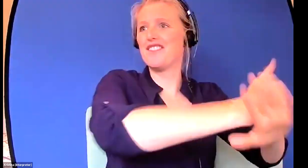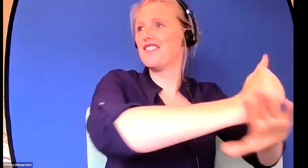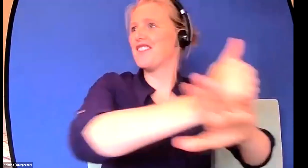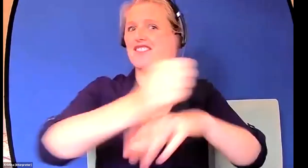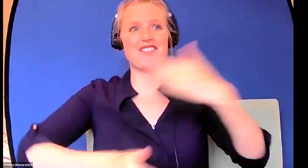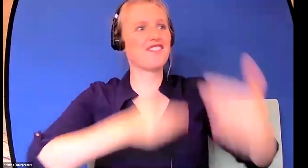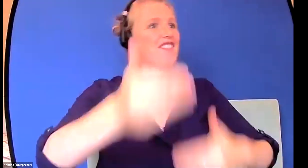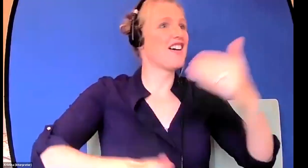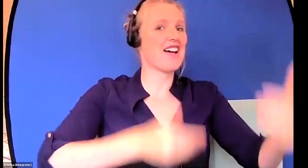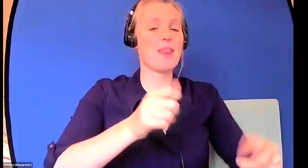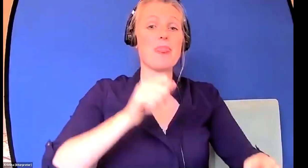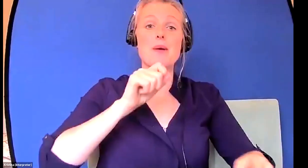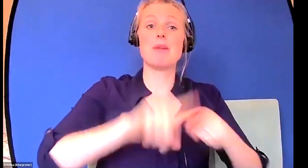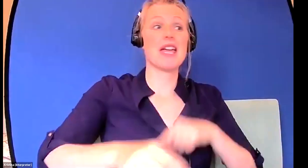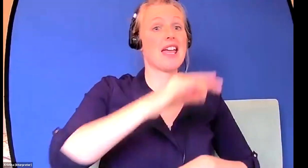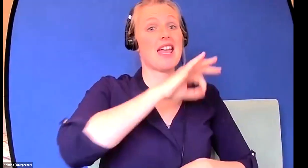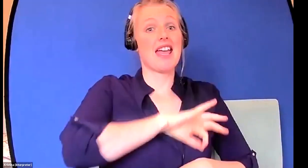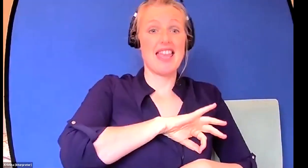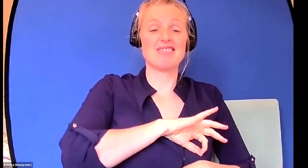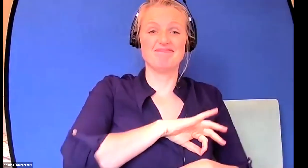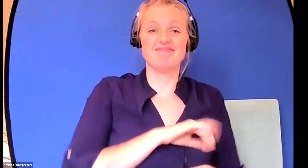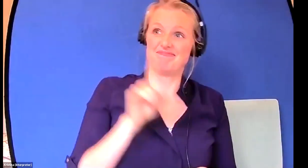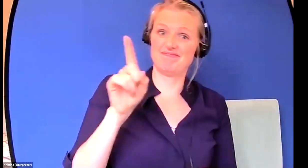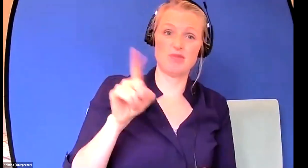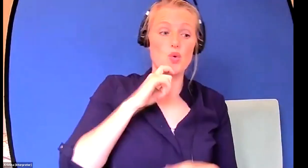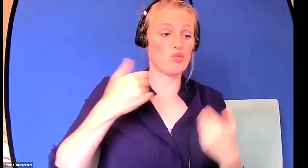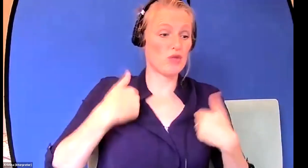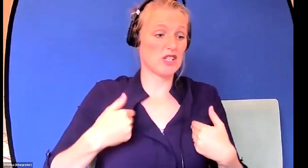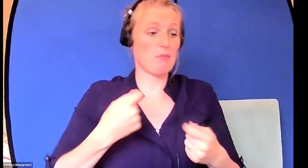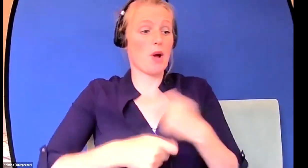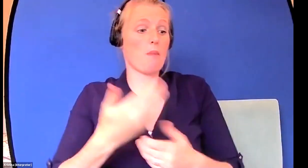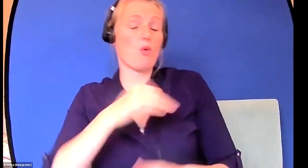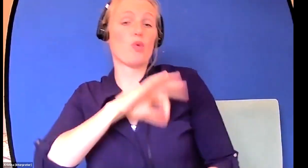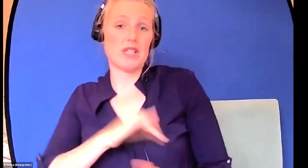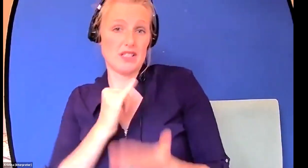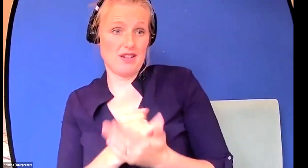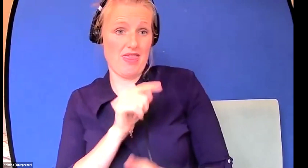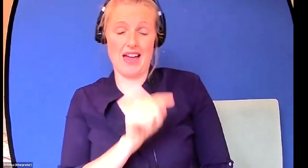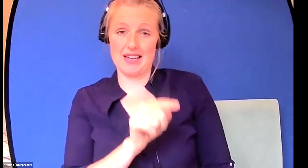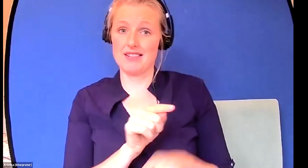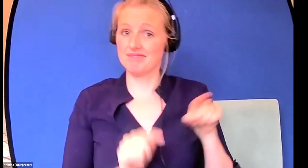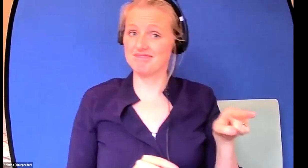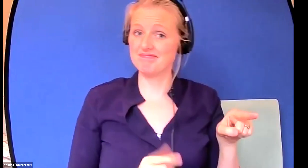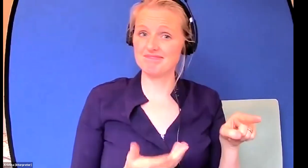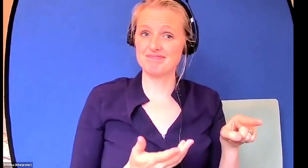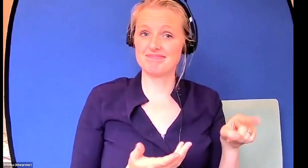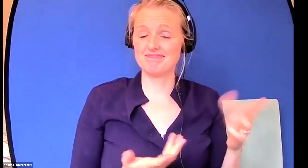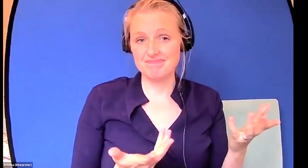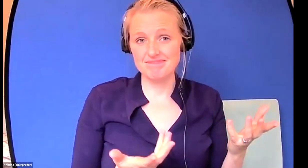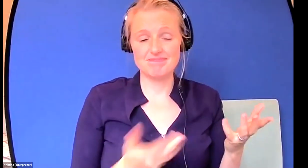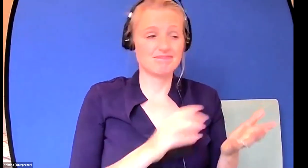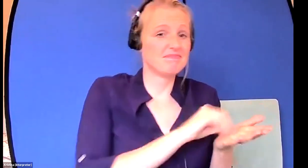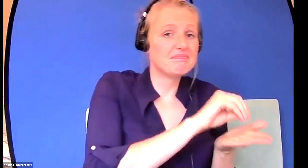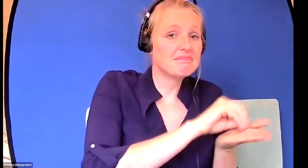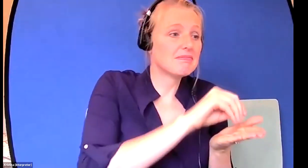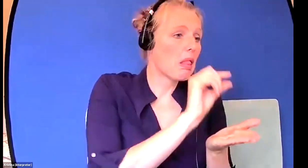established capital, and labour inequalities in the creative workforce became quite deeply entrenched. And many local cultural